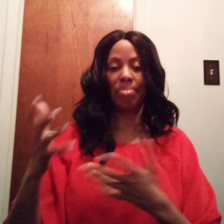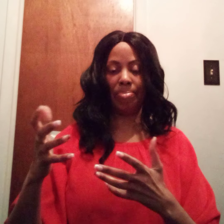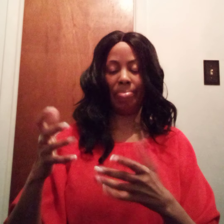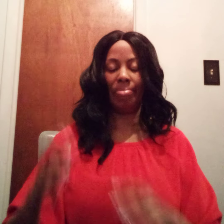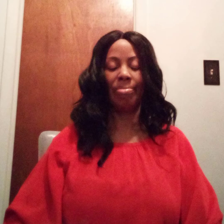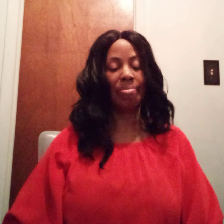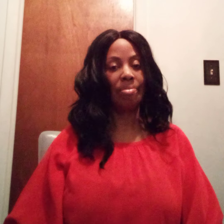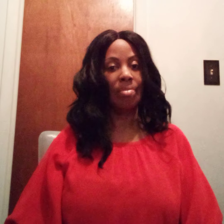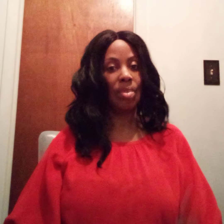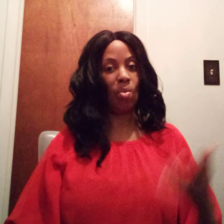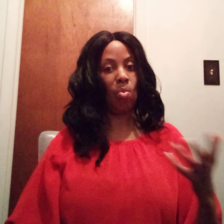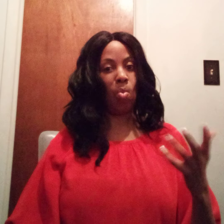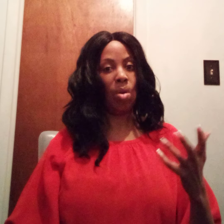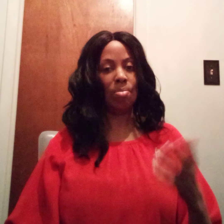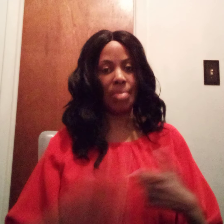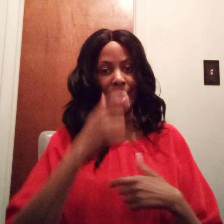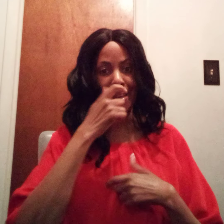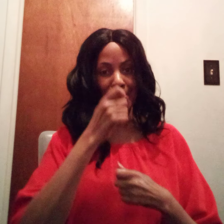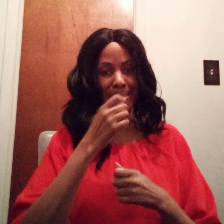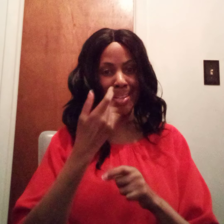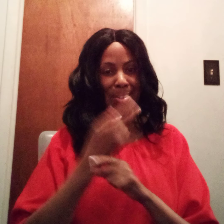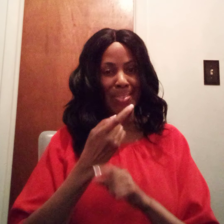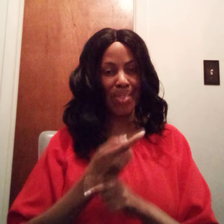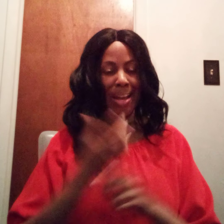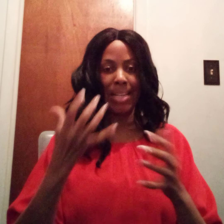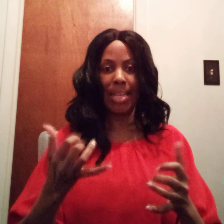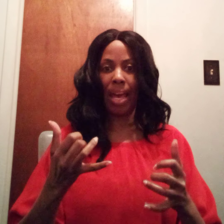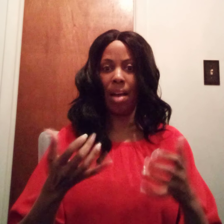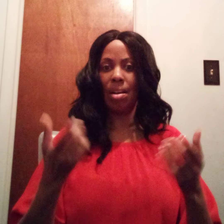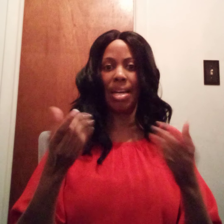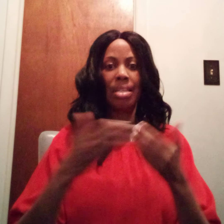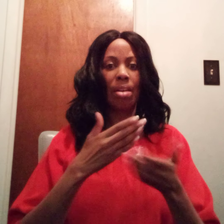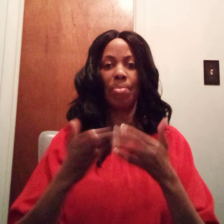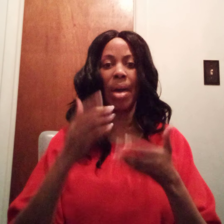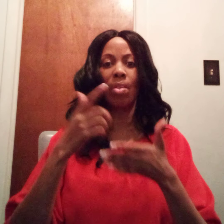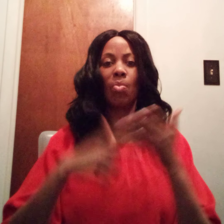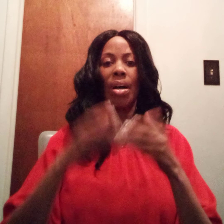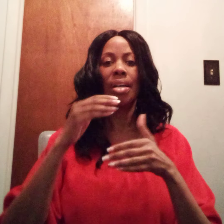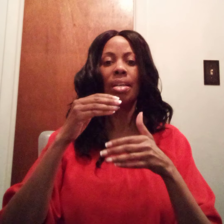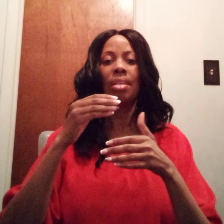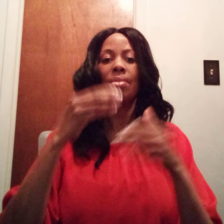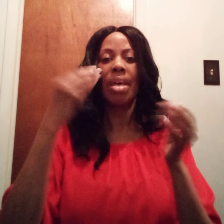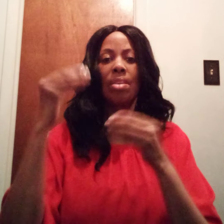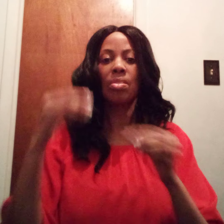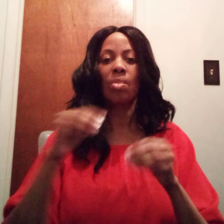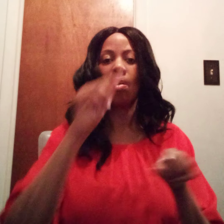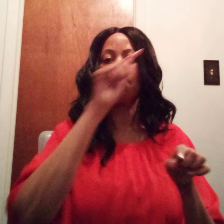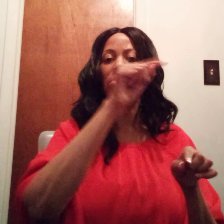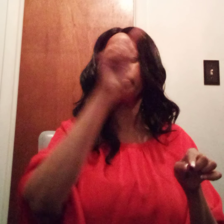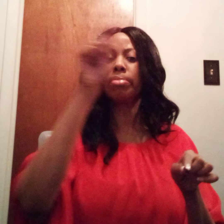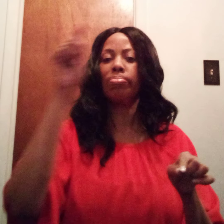Now this is interesting. Now you give me the price of any product in the store, and I can substitute it in for X, and then I can essentially